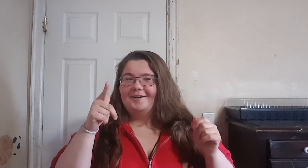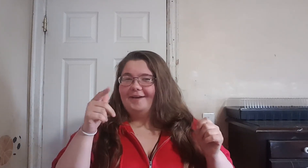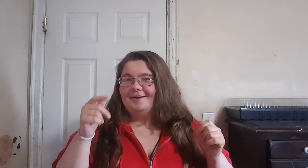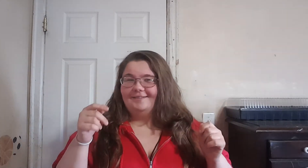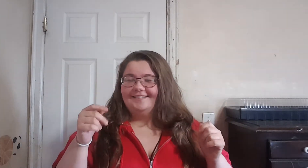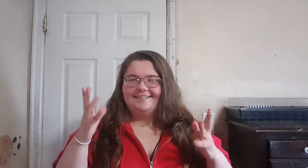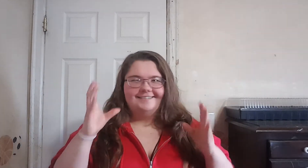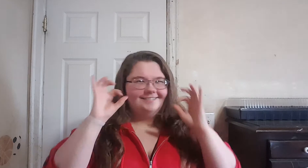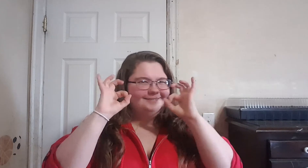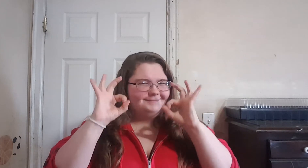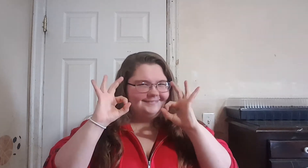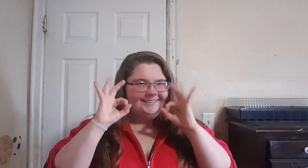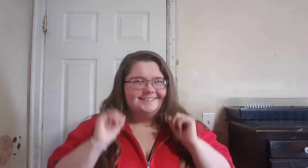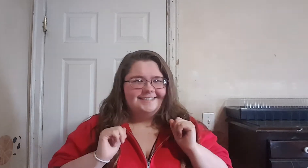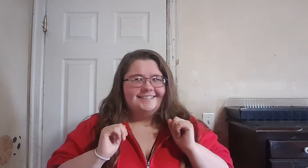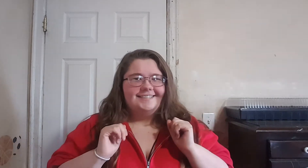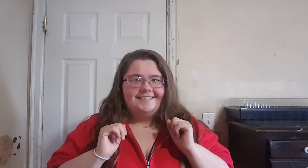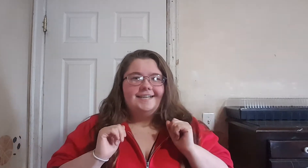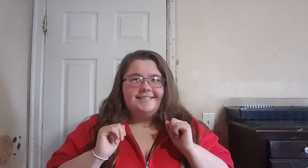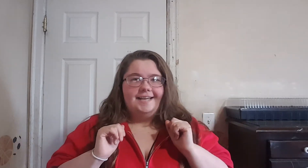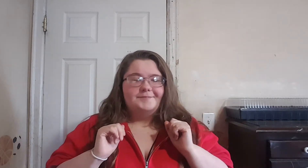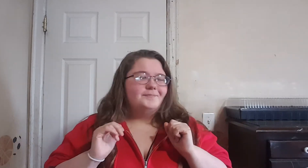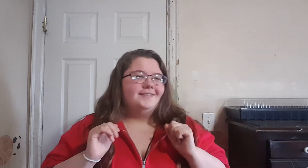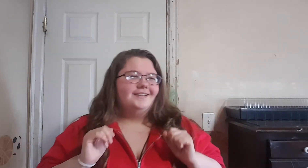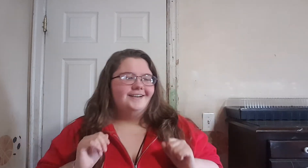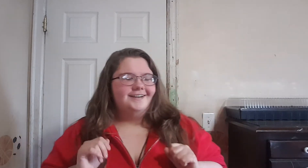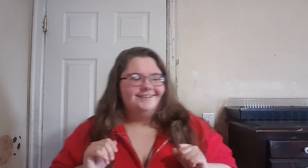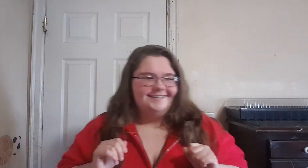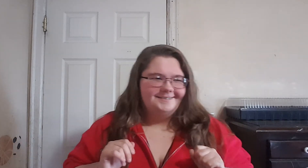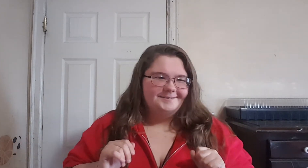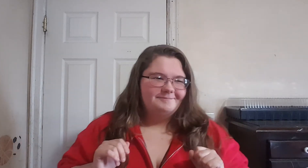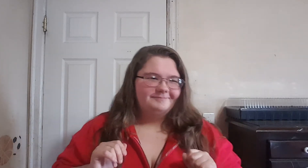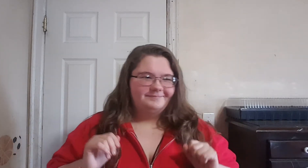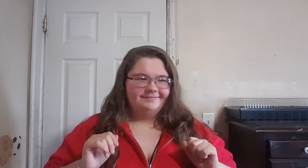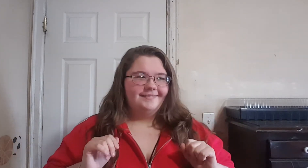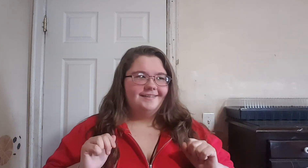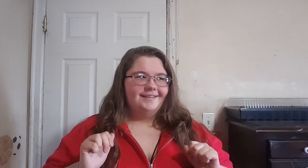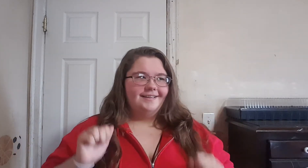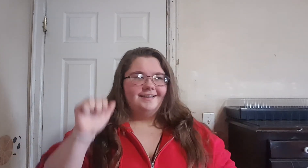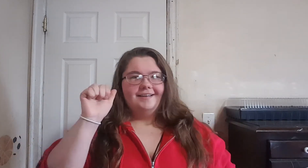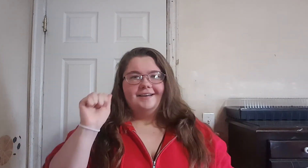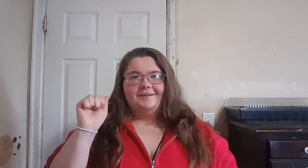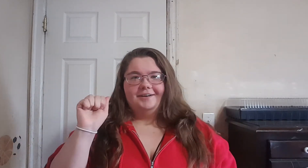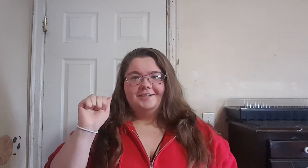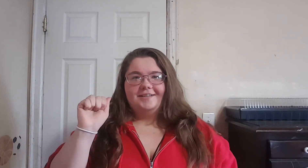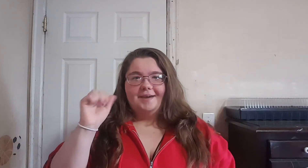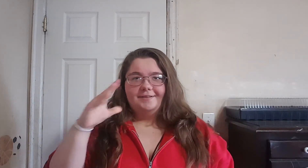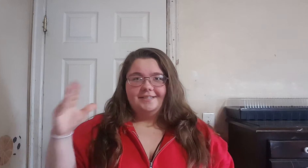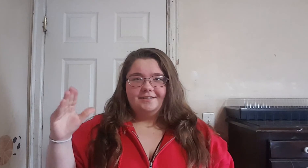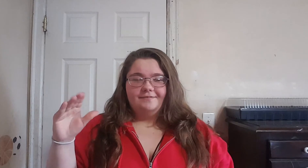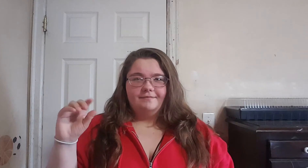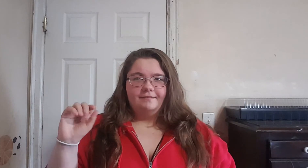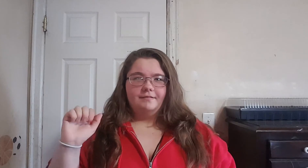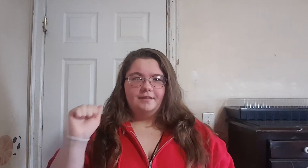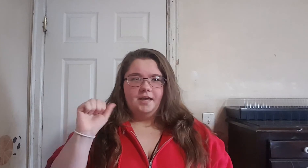okayed with this hand 10 out of 10 all right we're gonna do the ABCs the